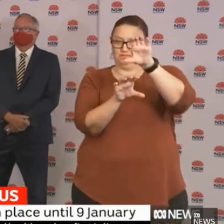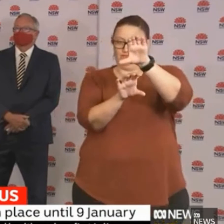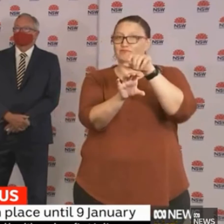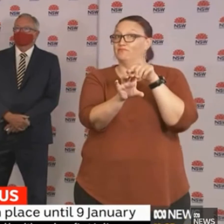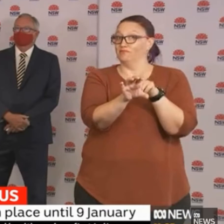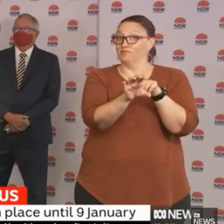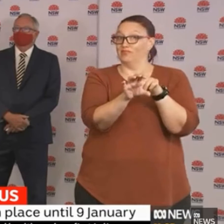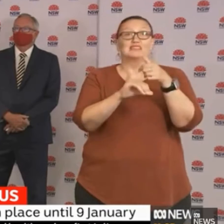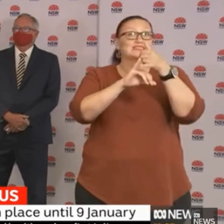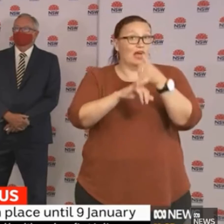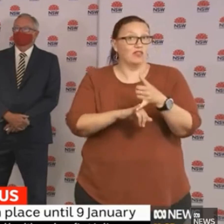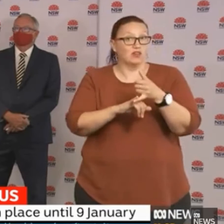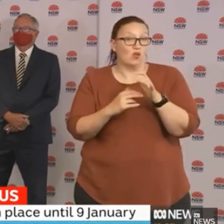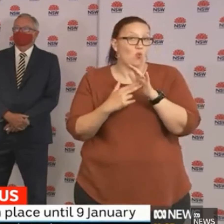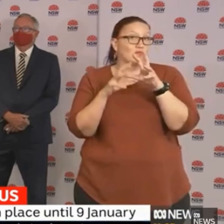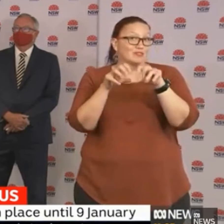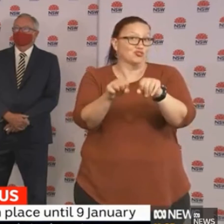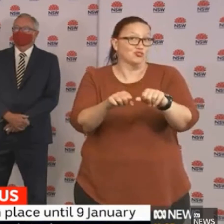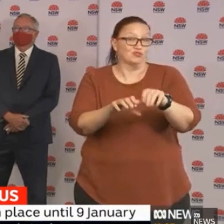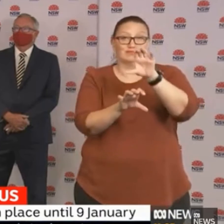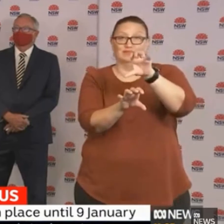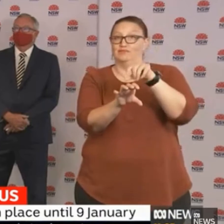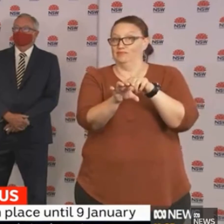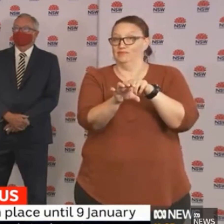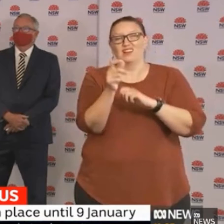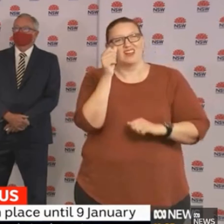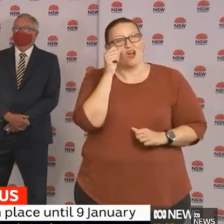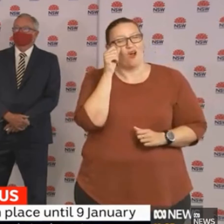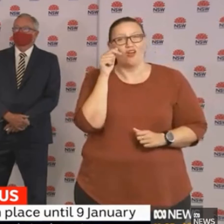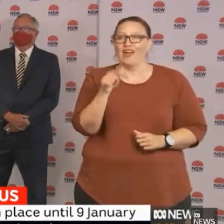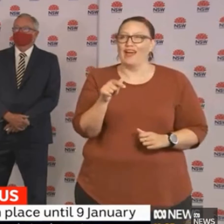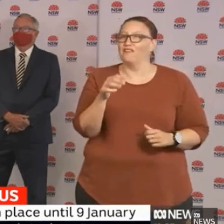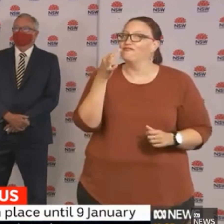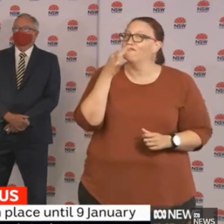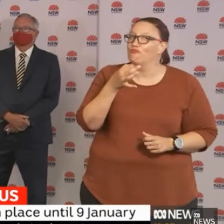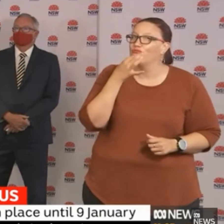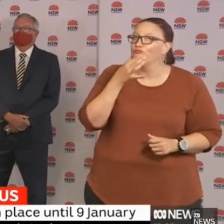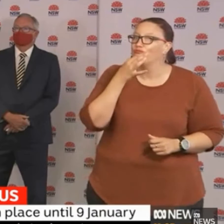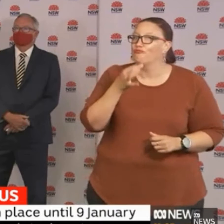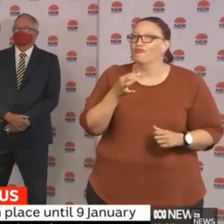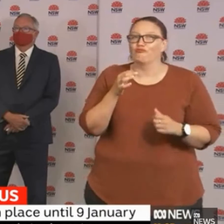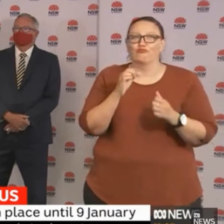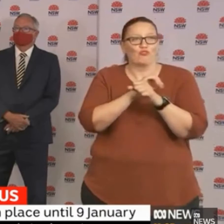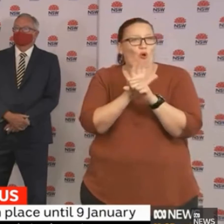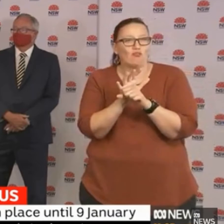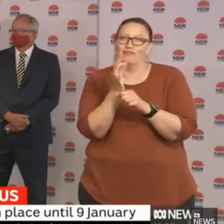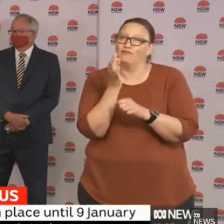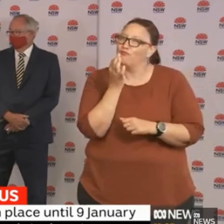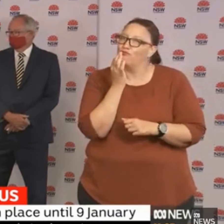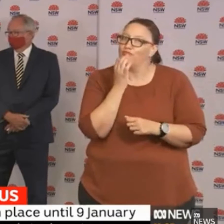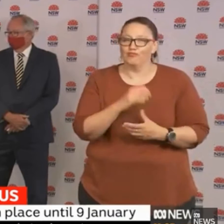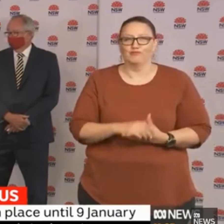bit of the Northern Beaches, now I appreciate the southern part of the Northern Beaches doesn't have as high number of concentration of